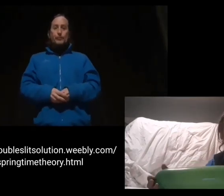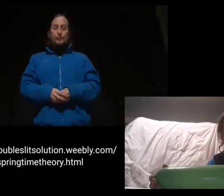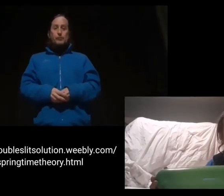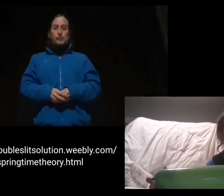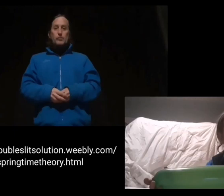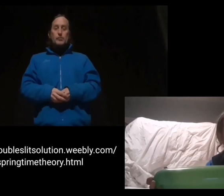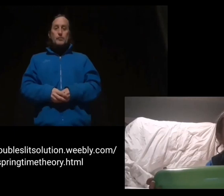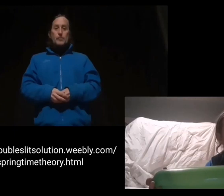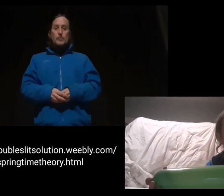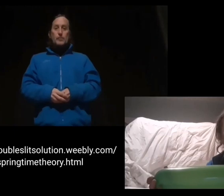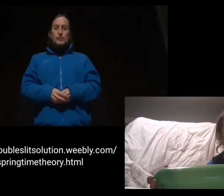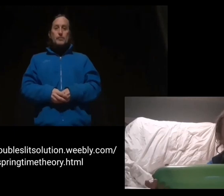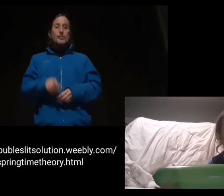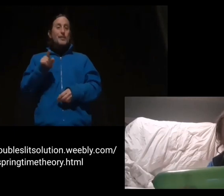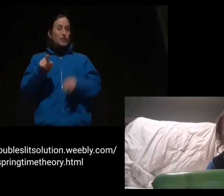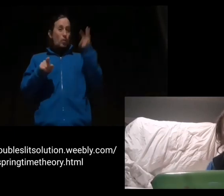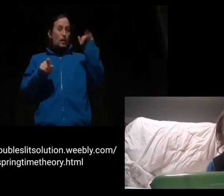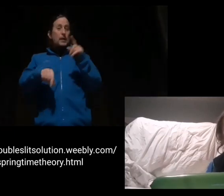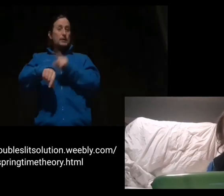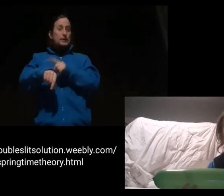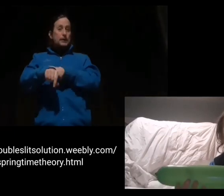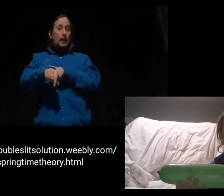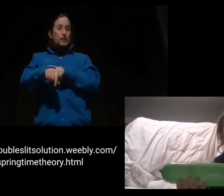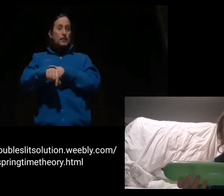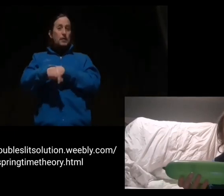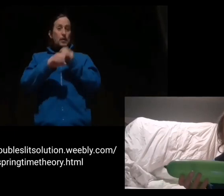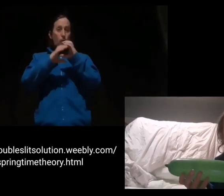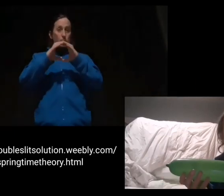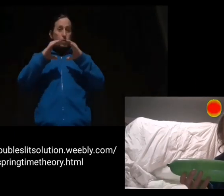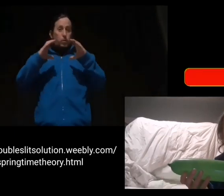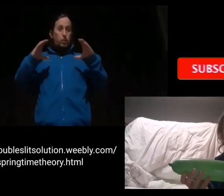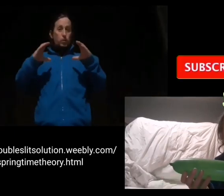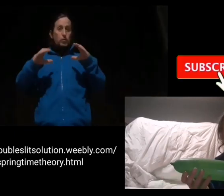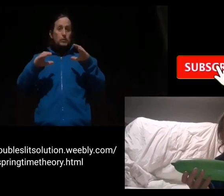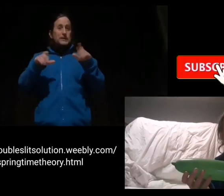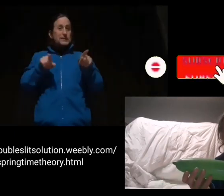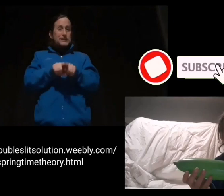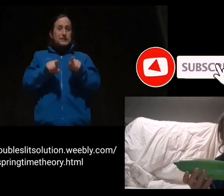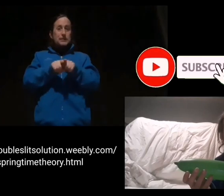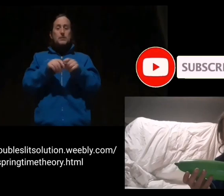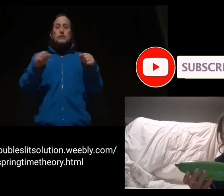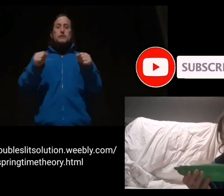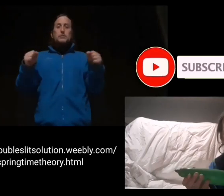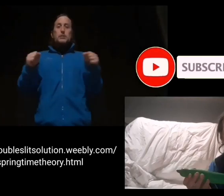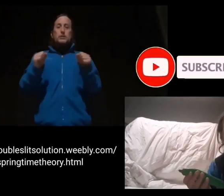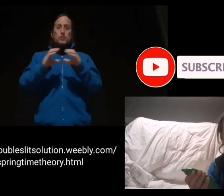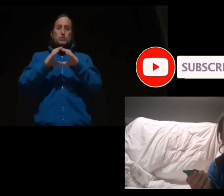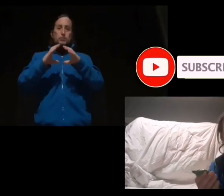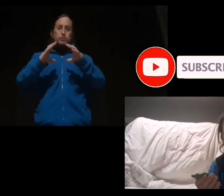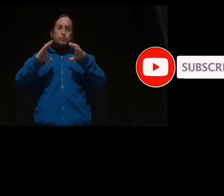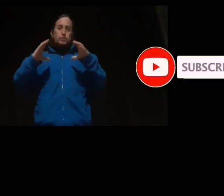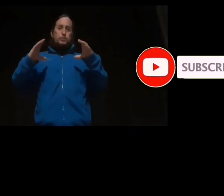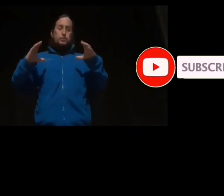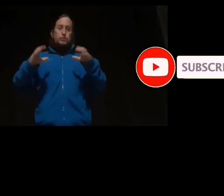that it should be the same, and why is it not? That's why, because time dilation is space dilation.